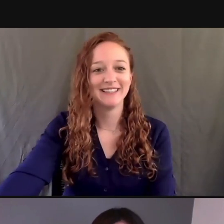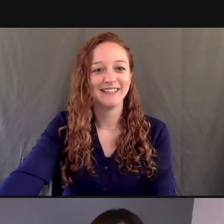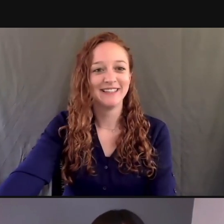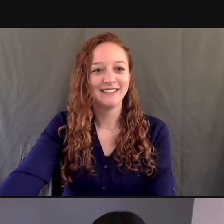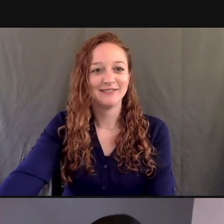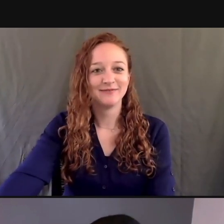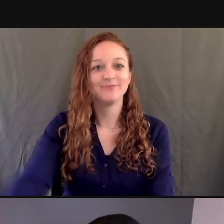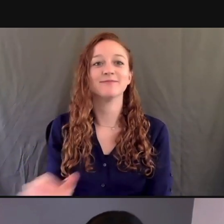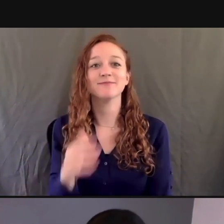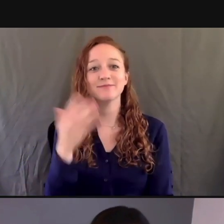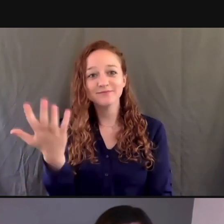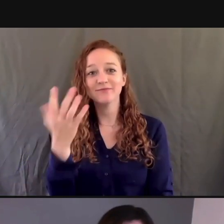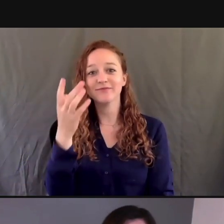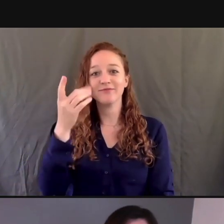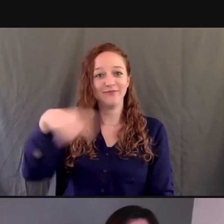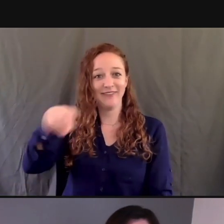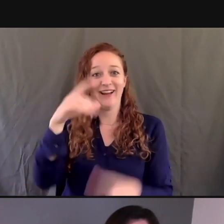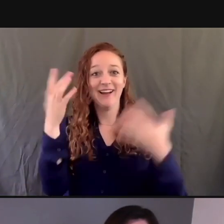correct signs.